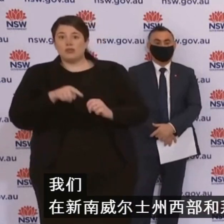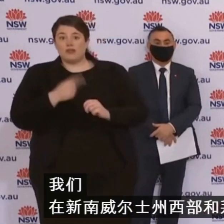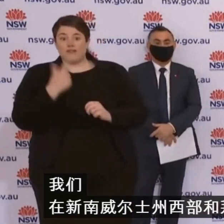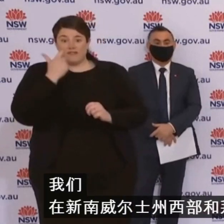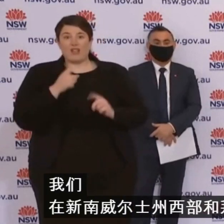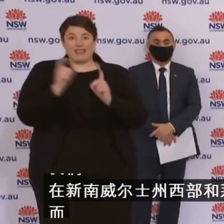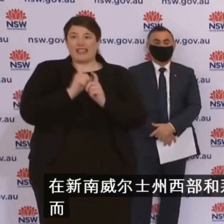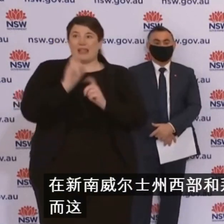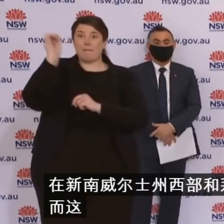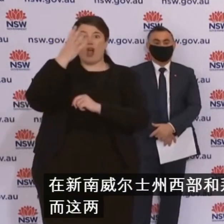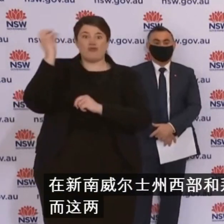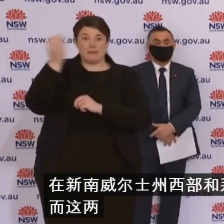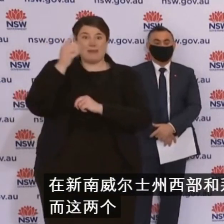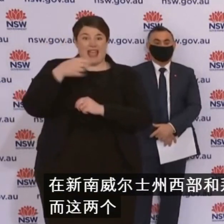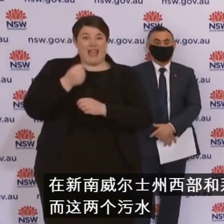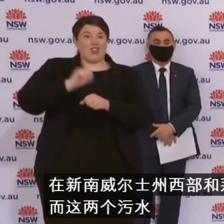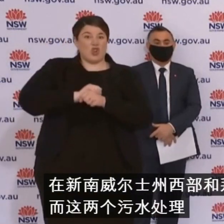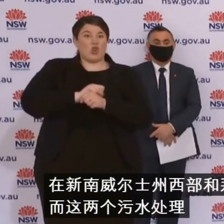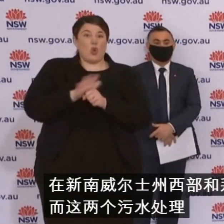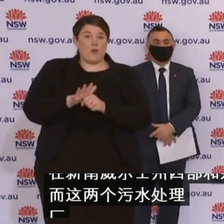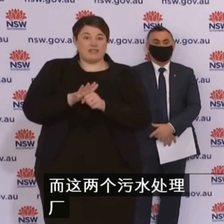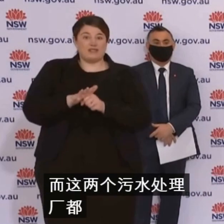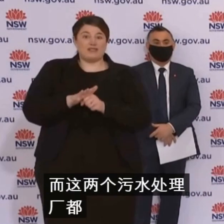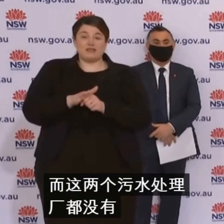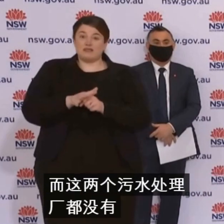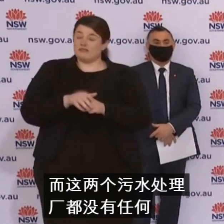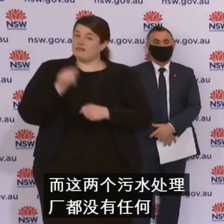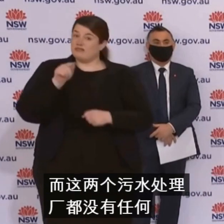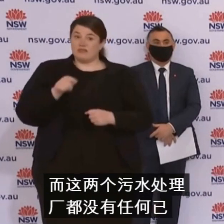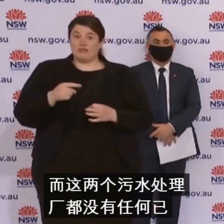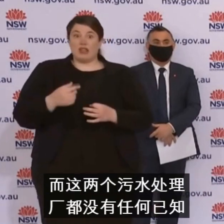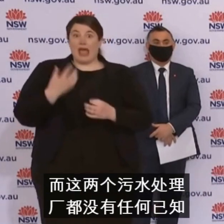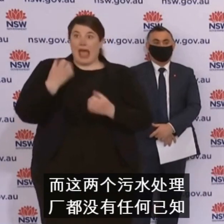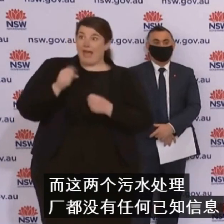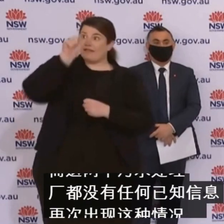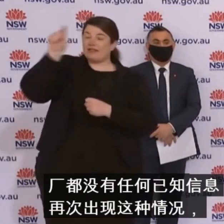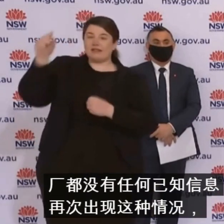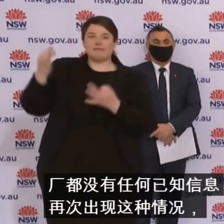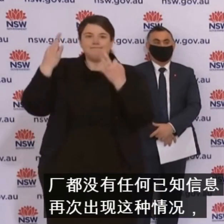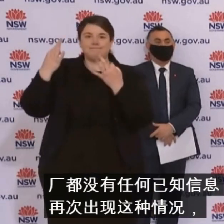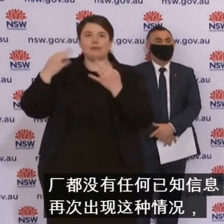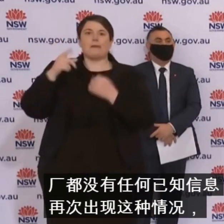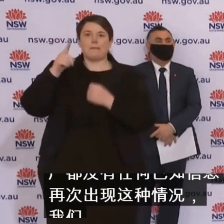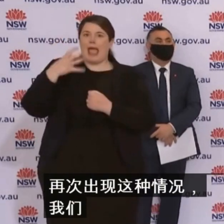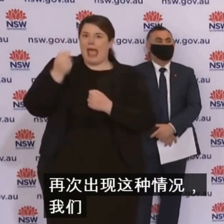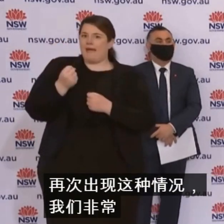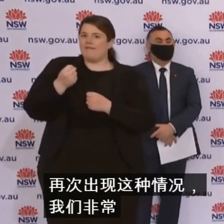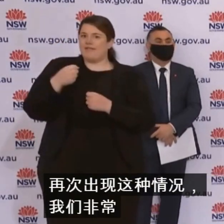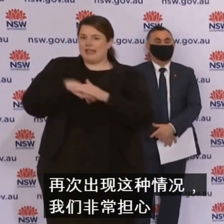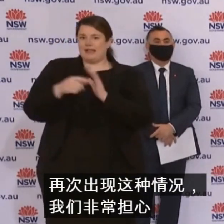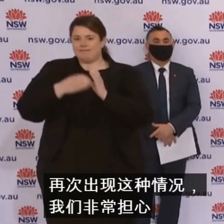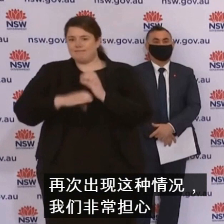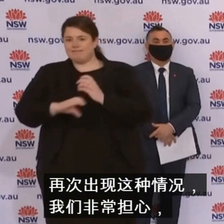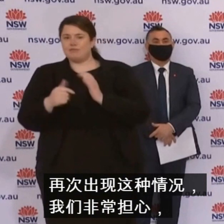Byron Bay, and both of these sewage treatment plants have not got any known cases. So again, we're